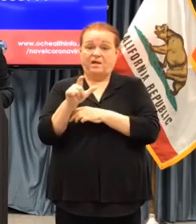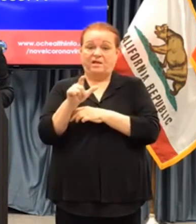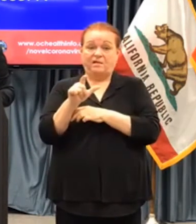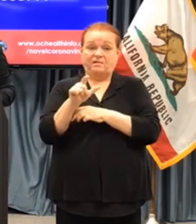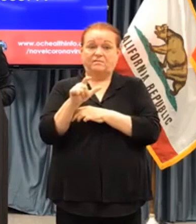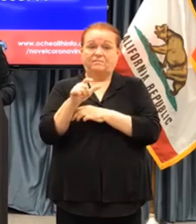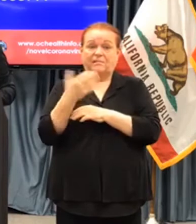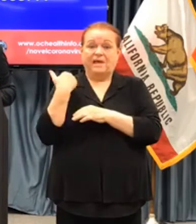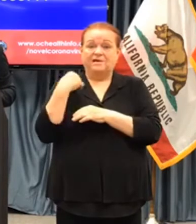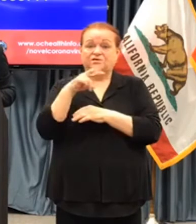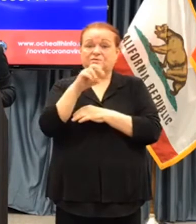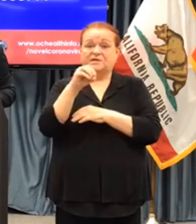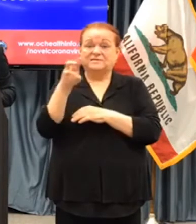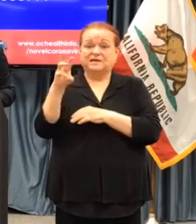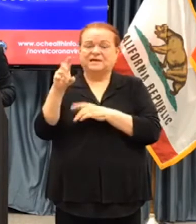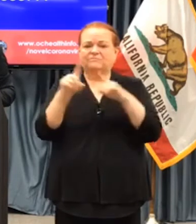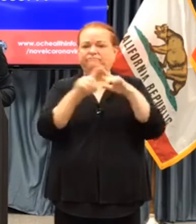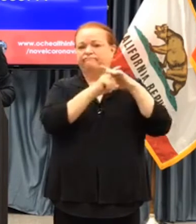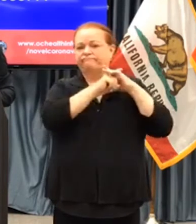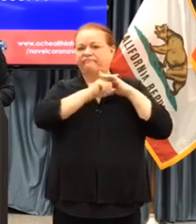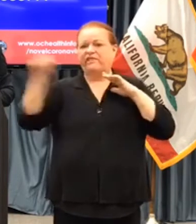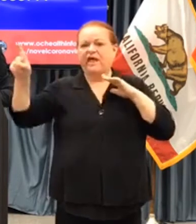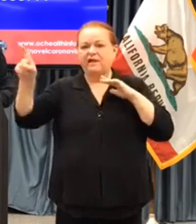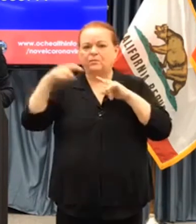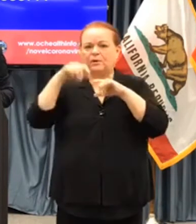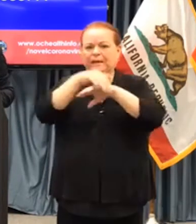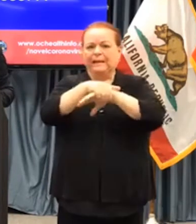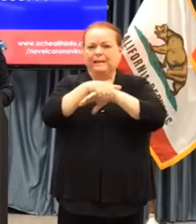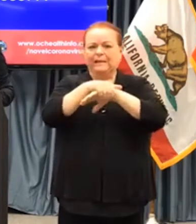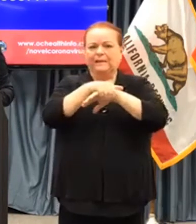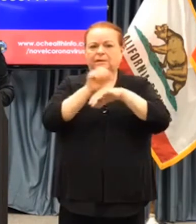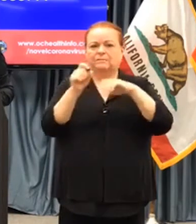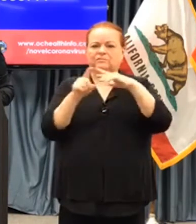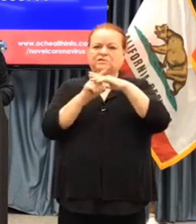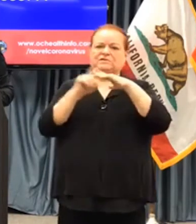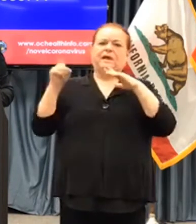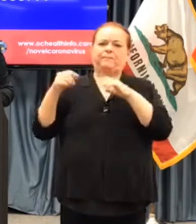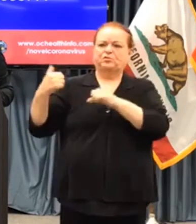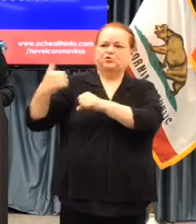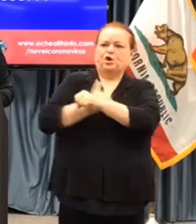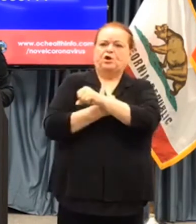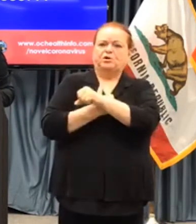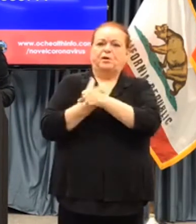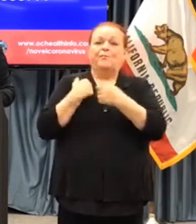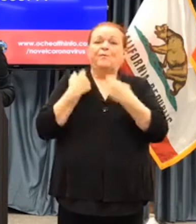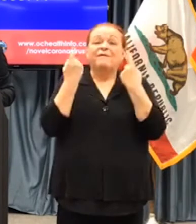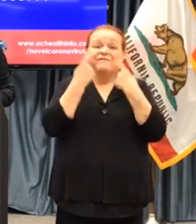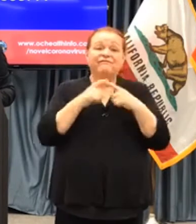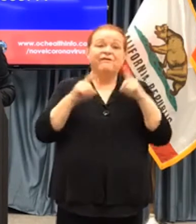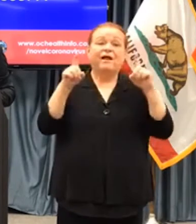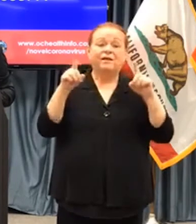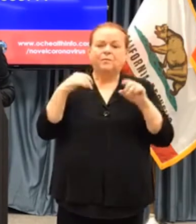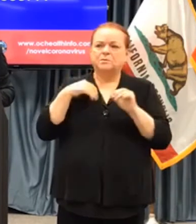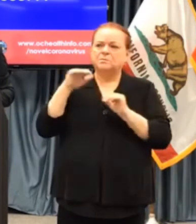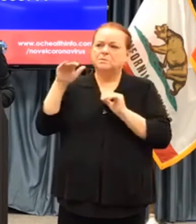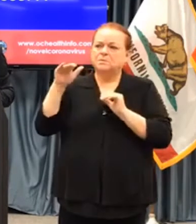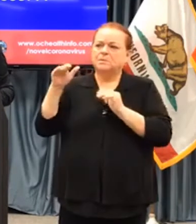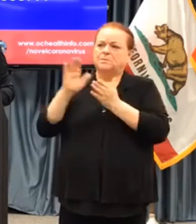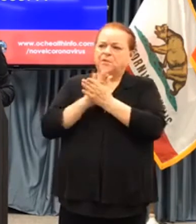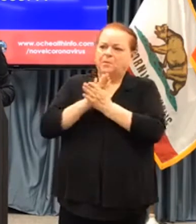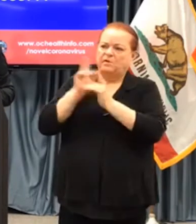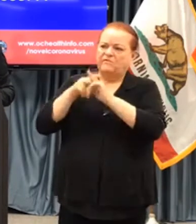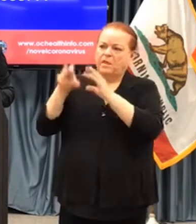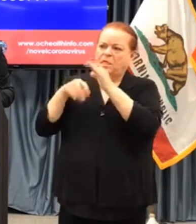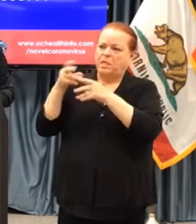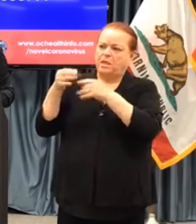2006, fled back to England to escape charges, and we finally got them extradited, and now that person tried to